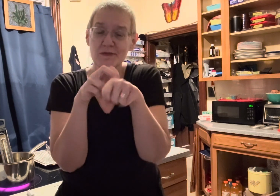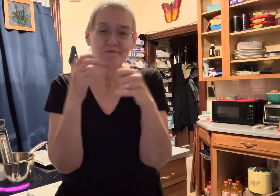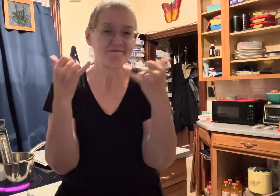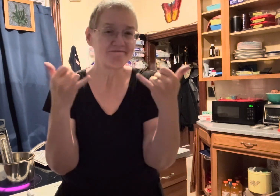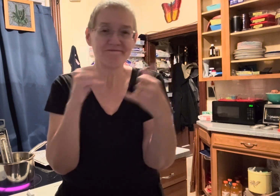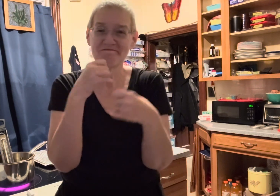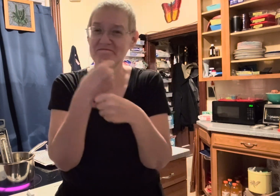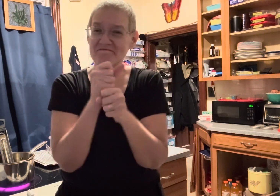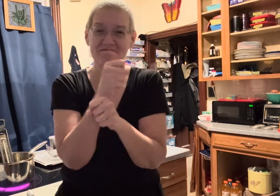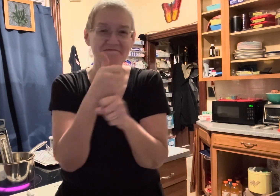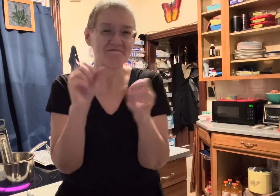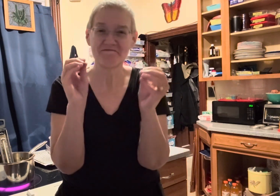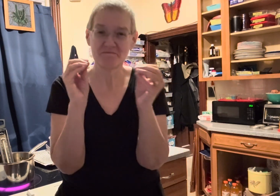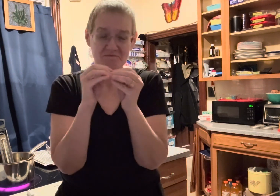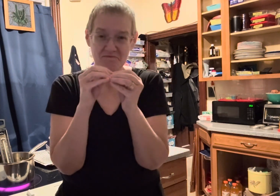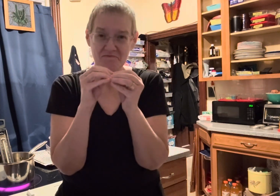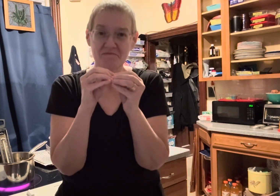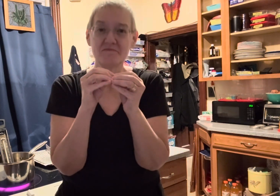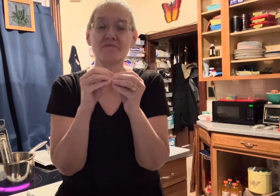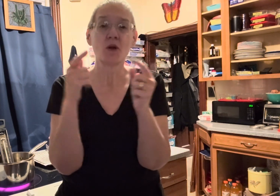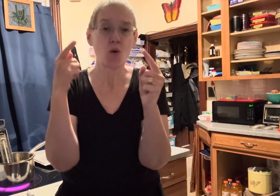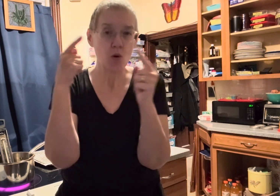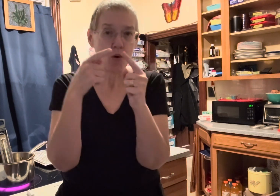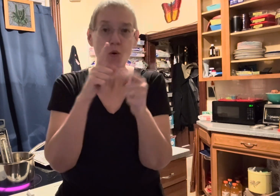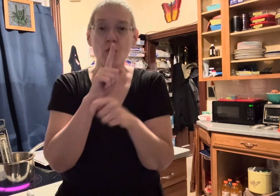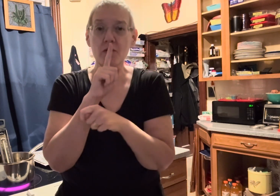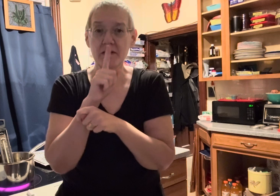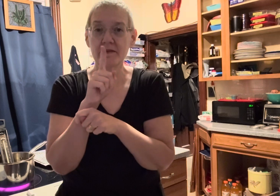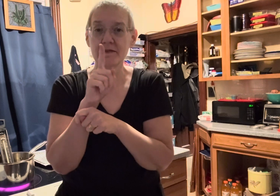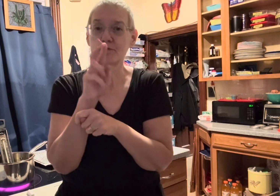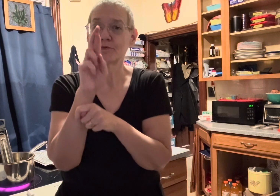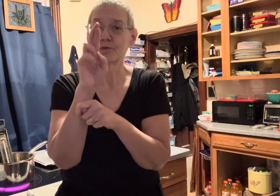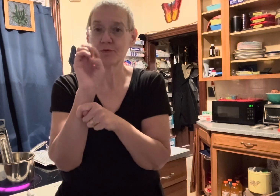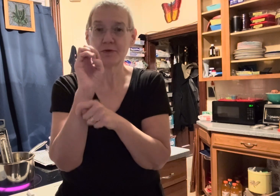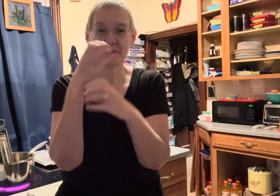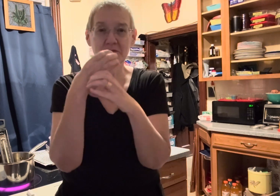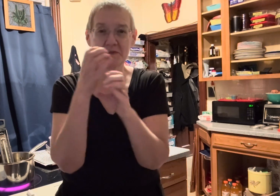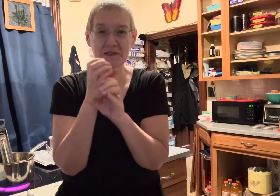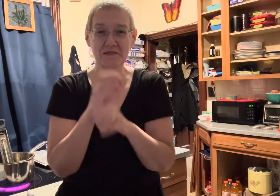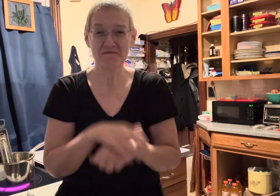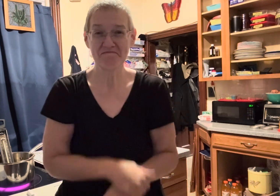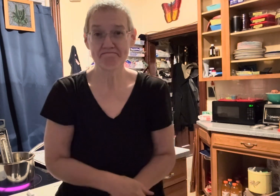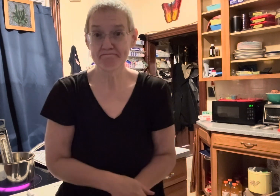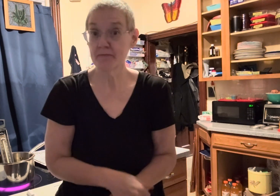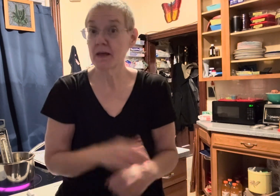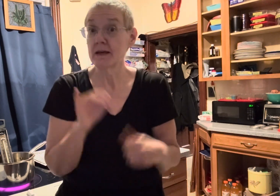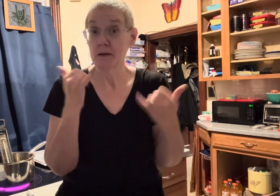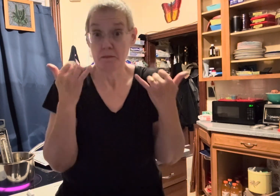tortilla chips, but unfortunately they don't make them anymore. So my goal is to recreate